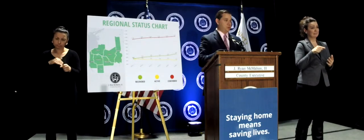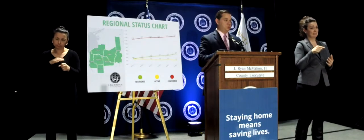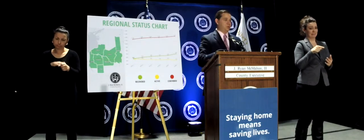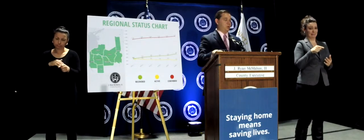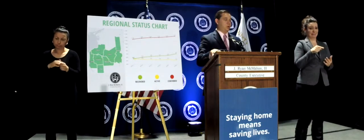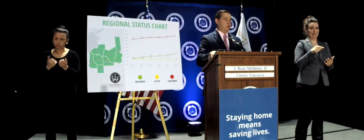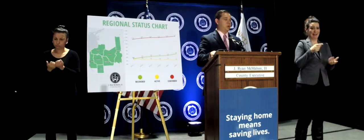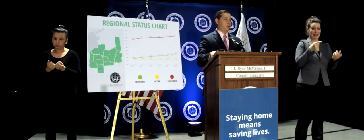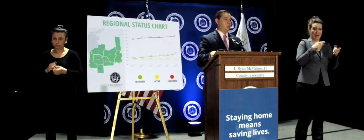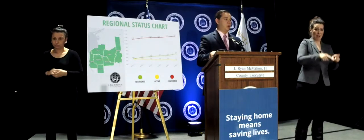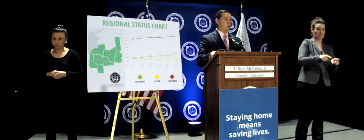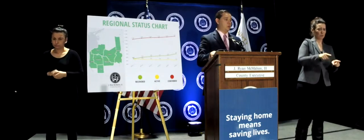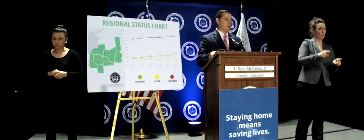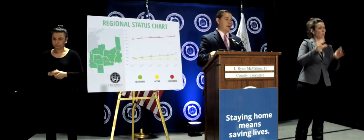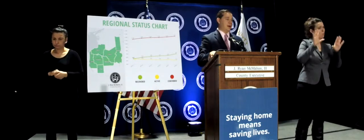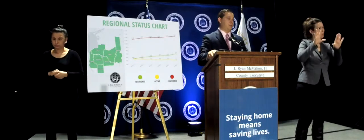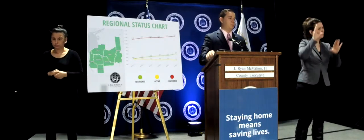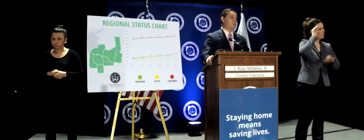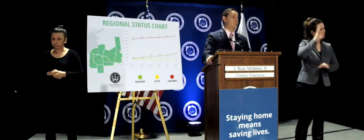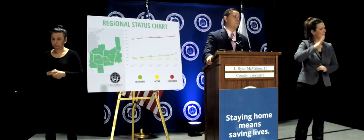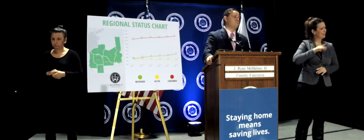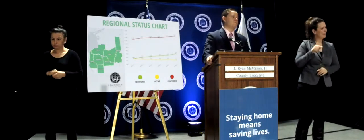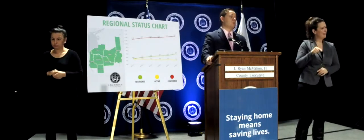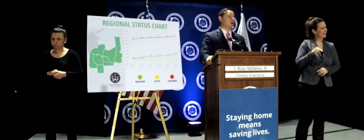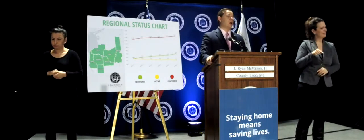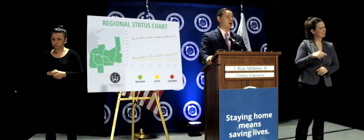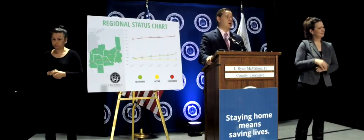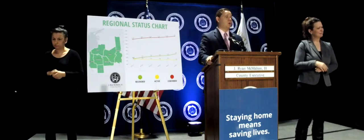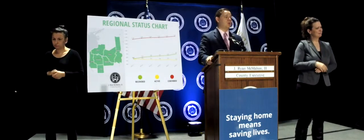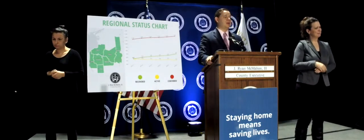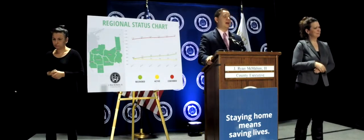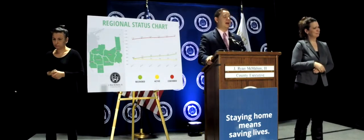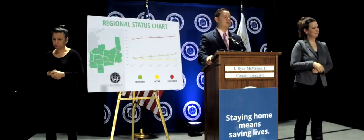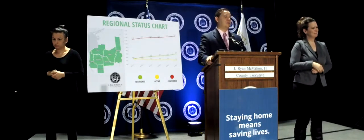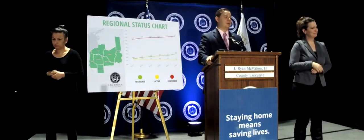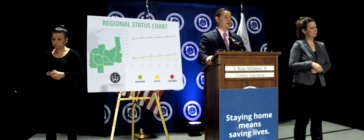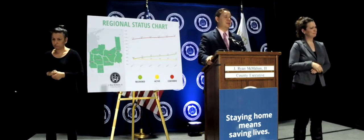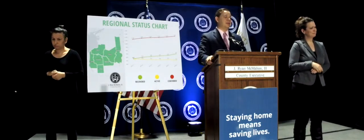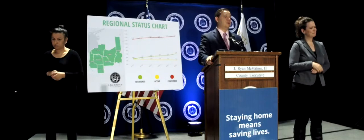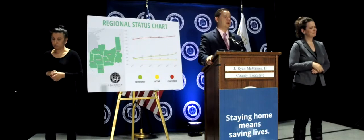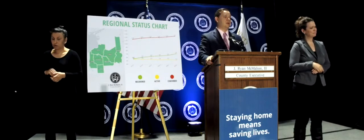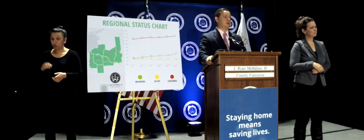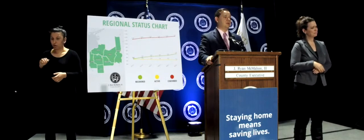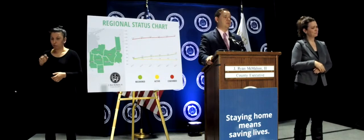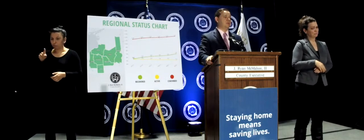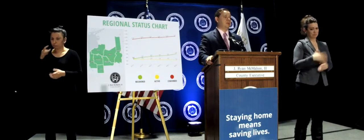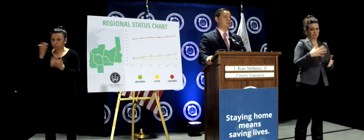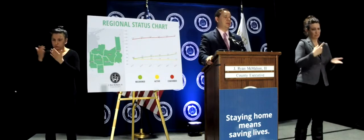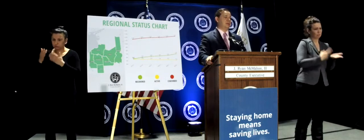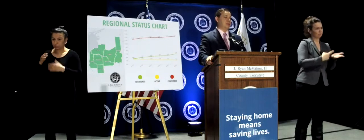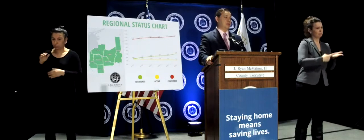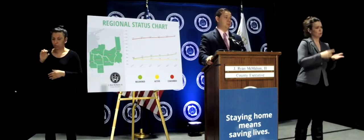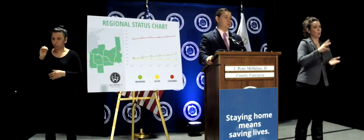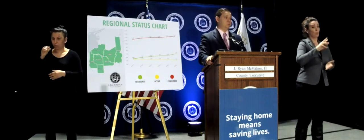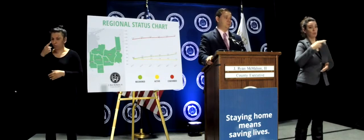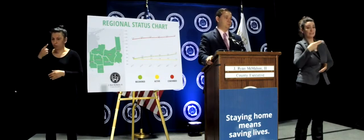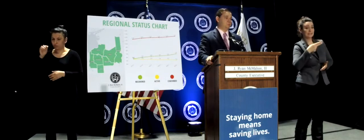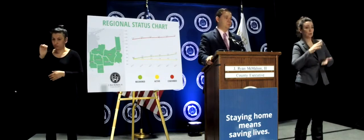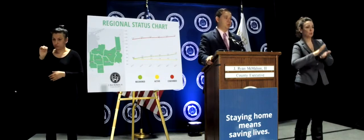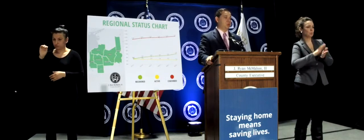School District. We were alerted about what was going to happen. We have given